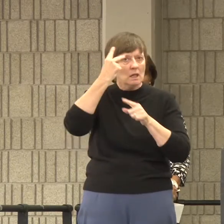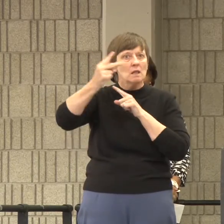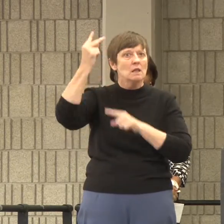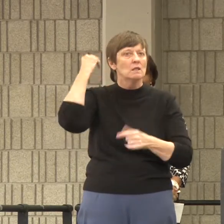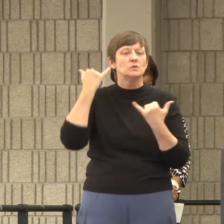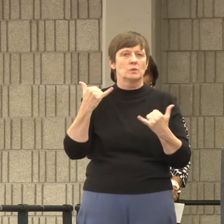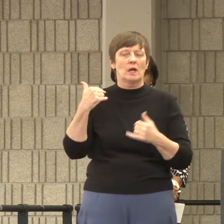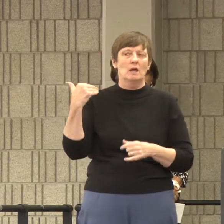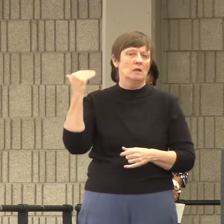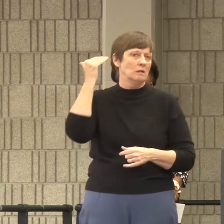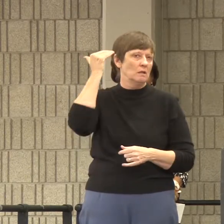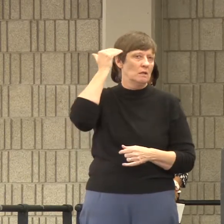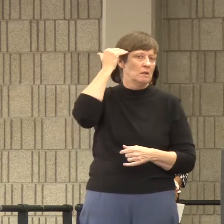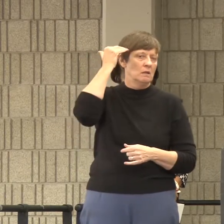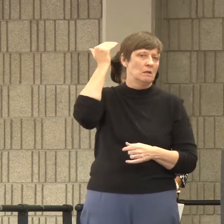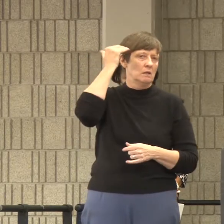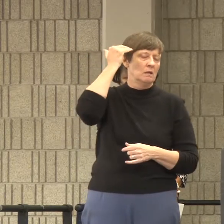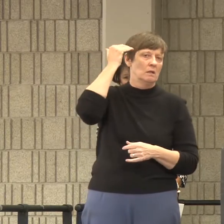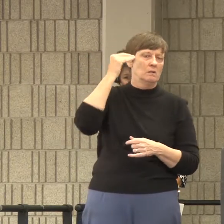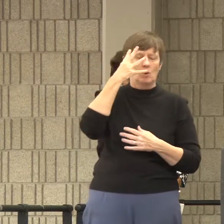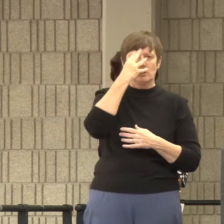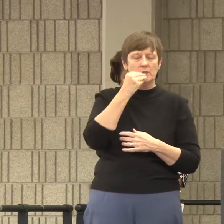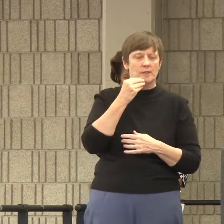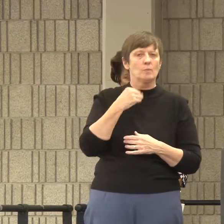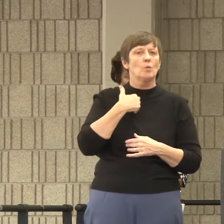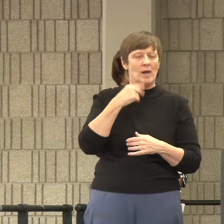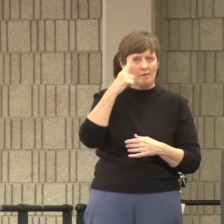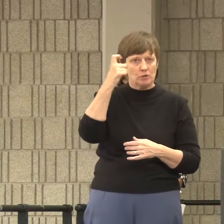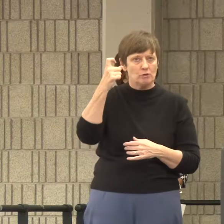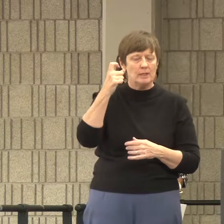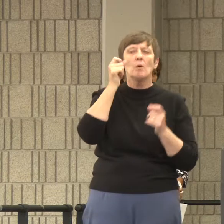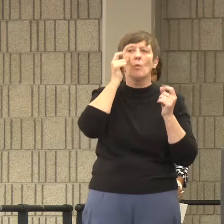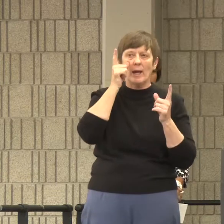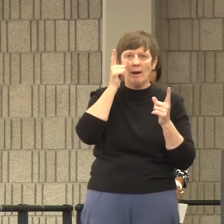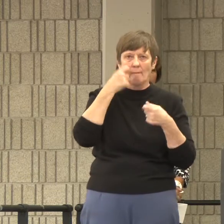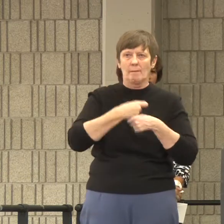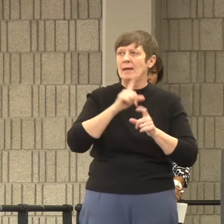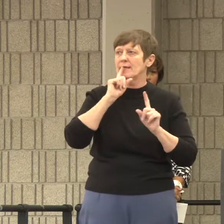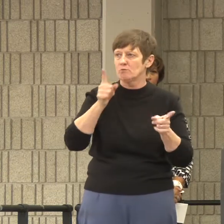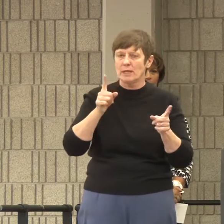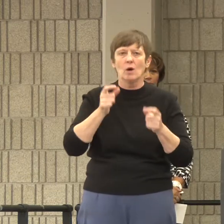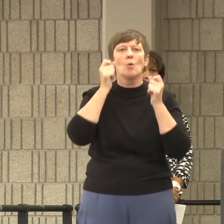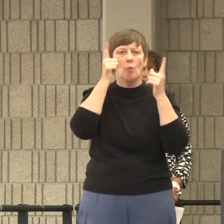sleep. We have a dream. We must wake up to make it real.